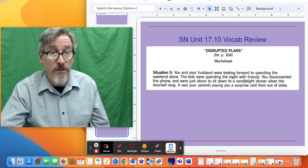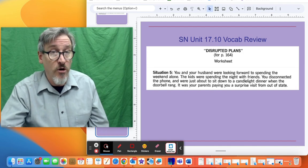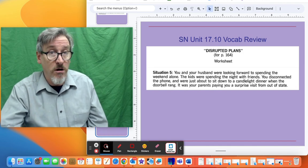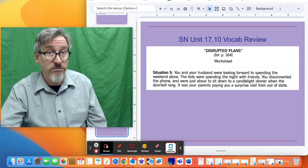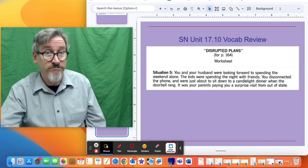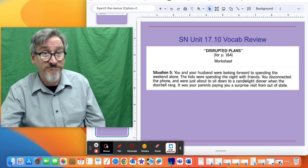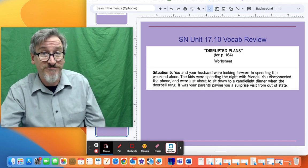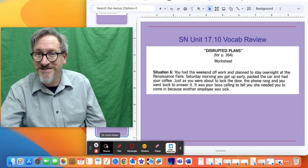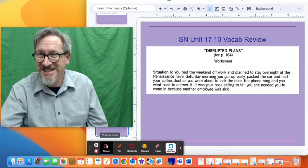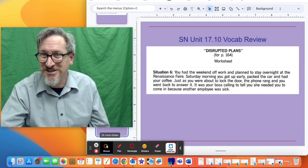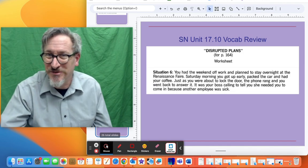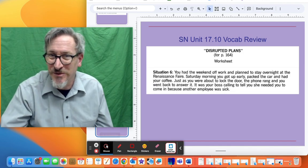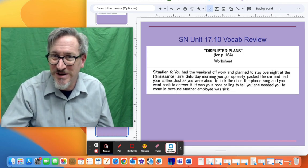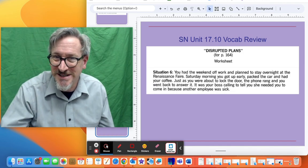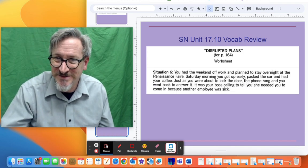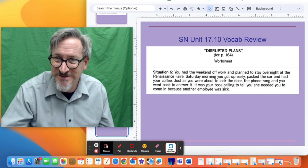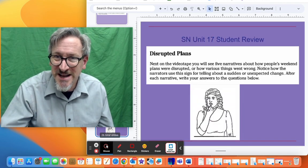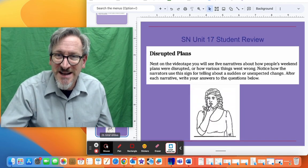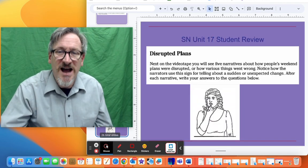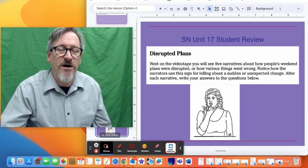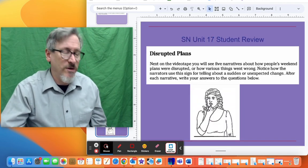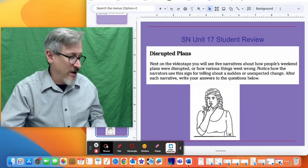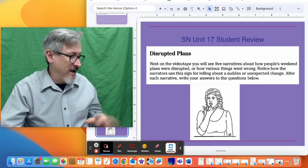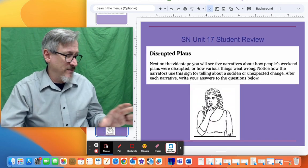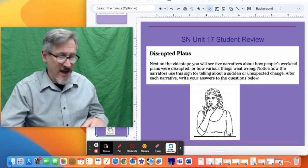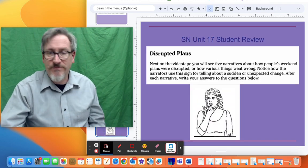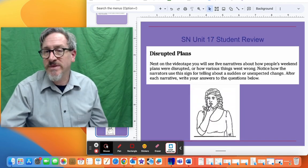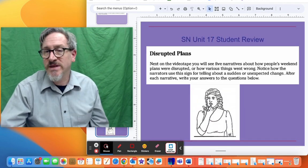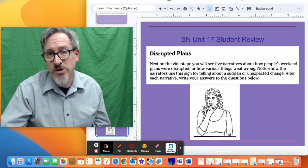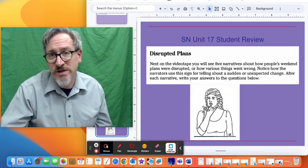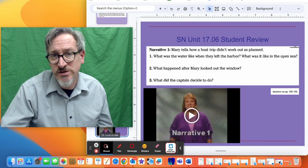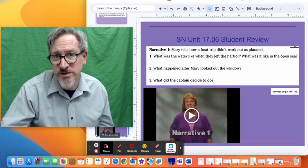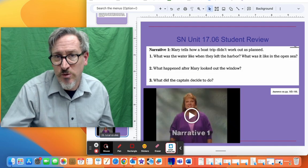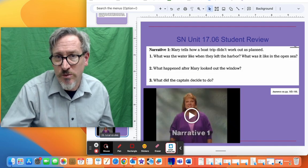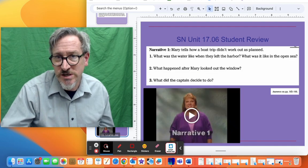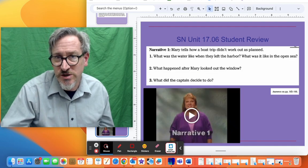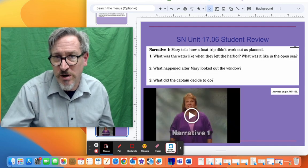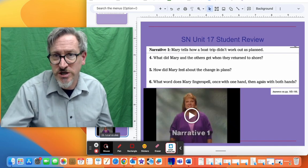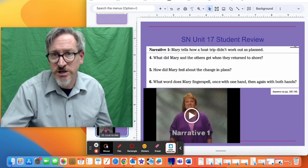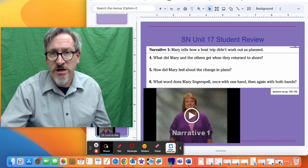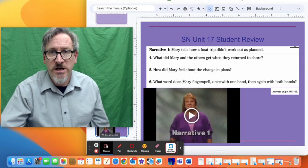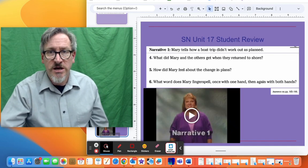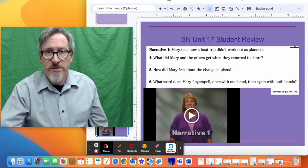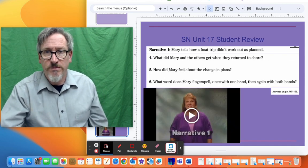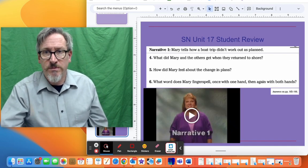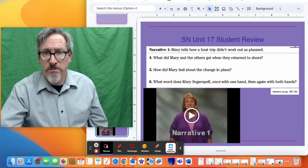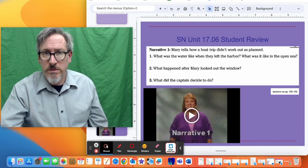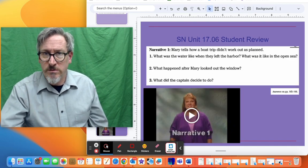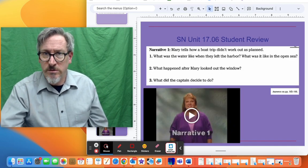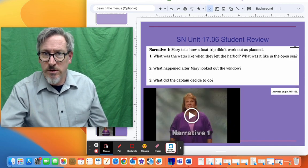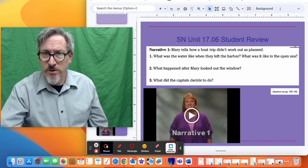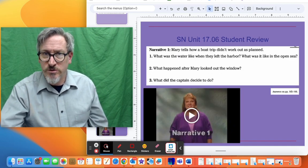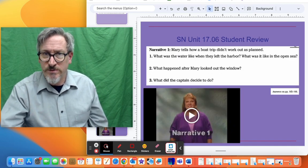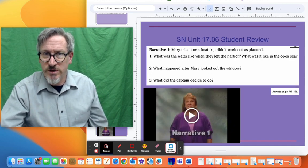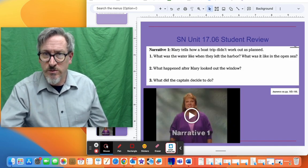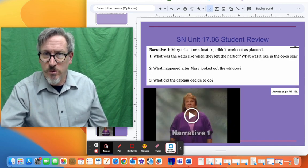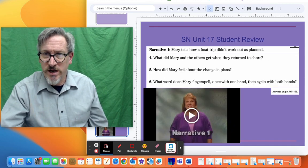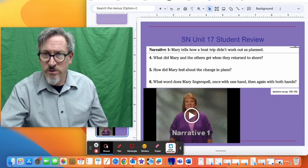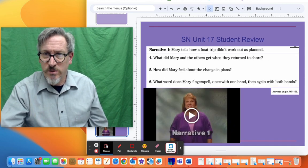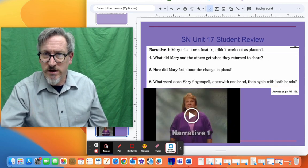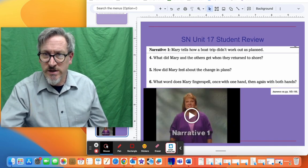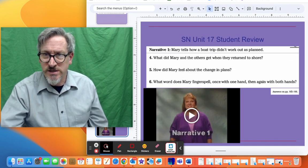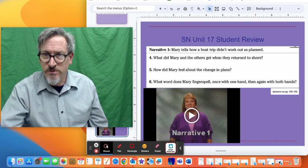I'm wrong. These are different ones. Oh, okay. Yeah. So these are some more ones to watch. Boat trip that didn't.